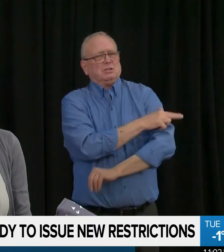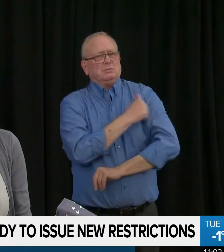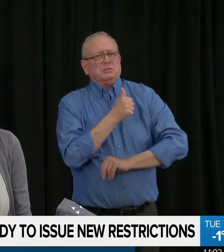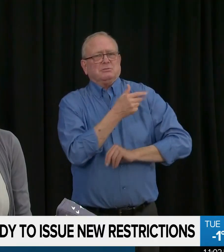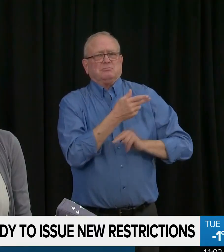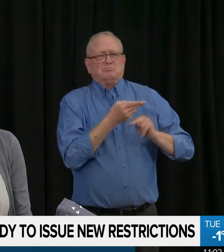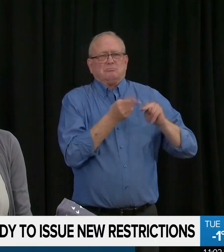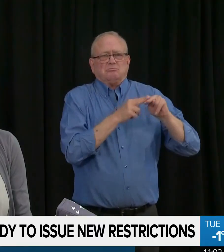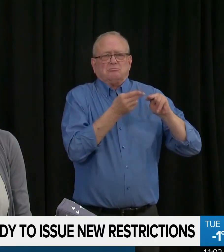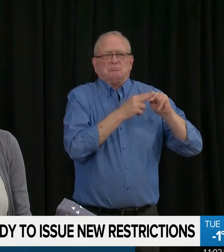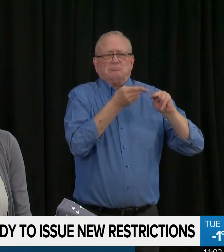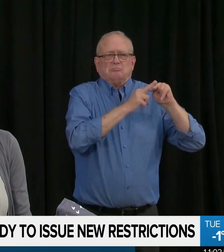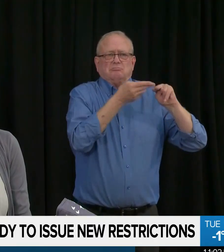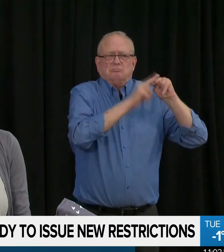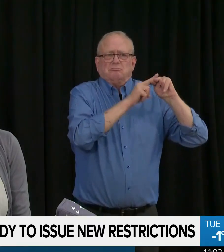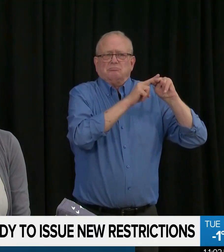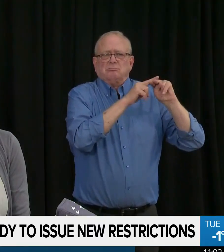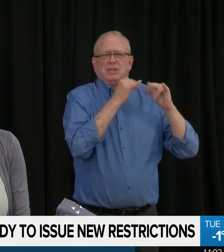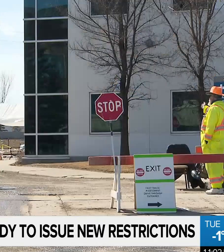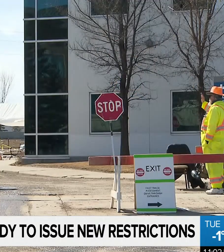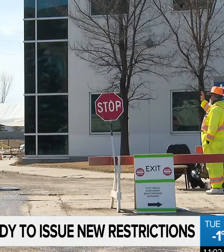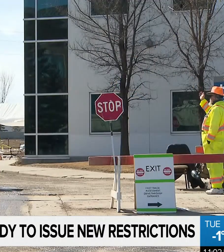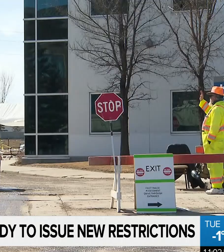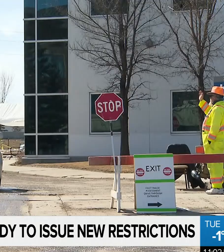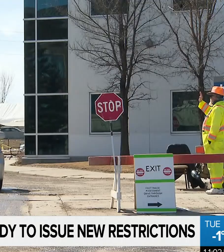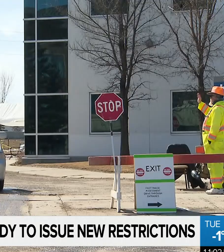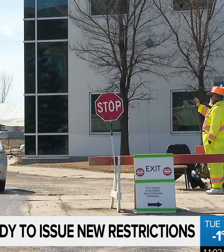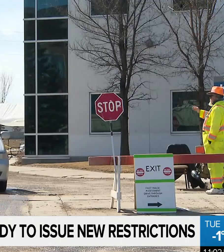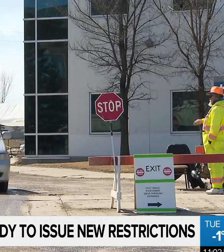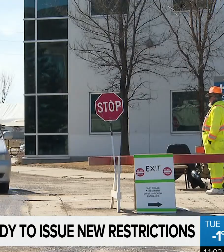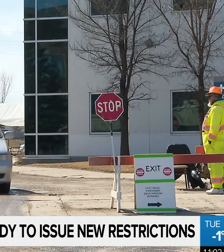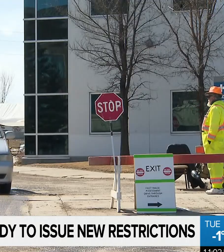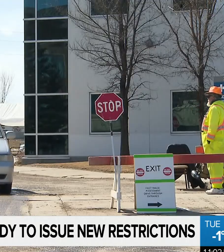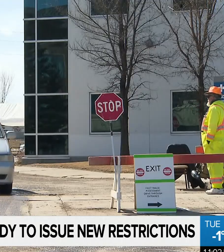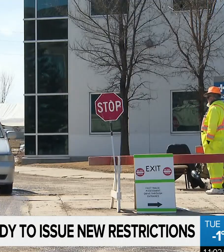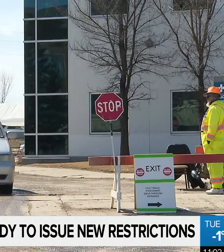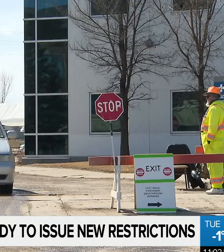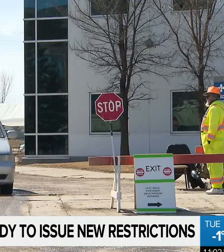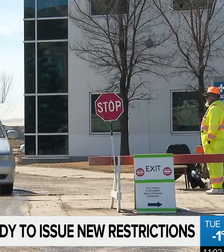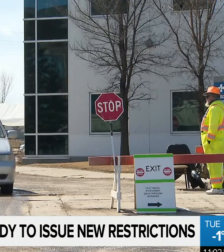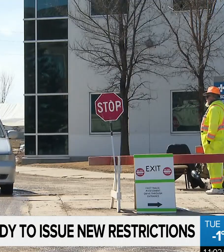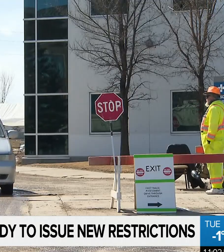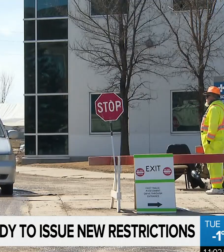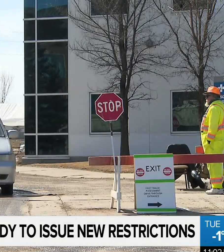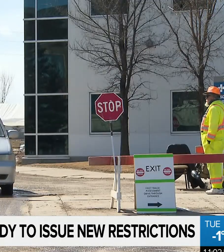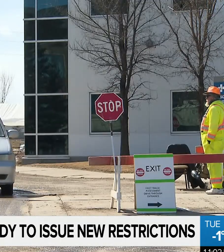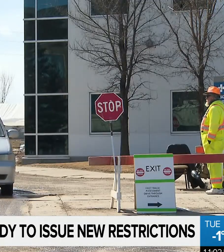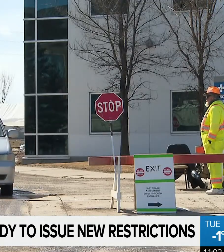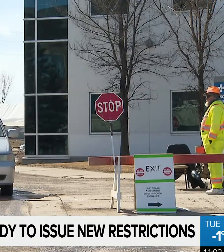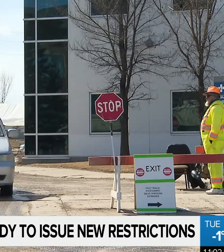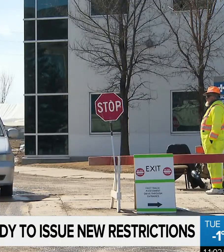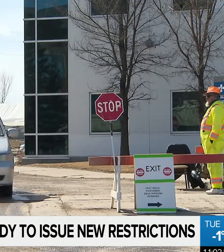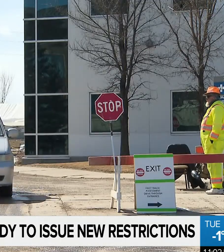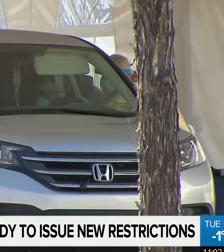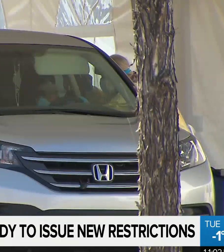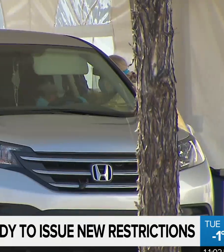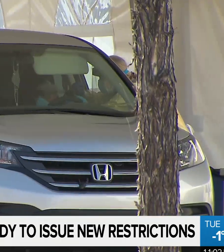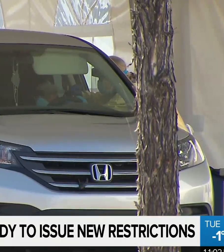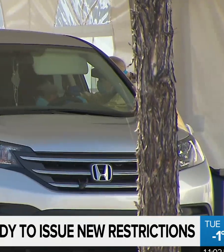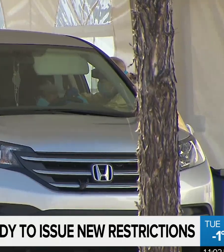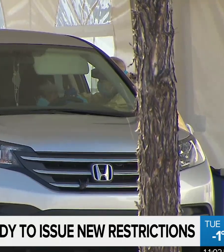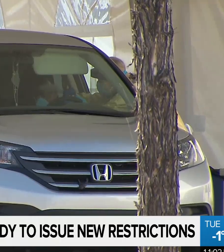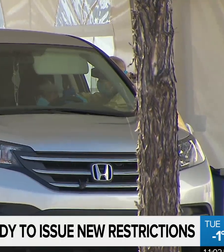are currently at a compounded daily COVID hospitalization rise of 3.1% across the province in the past 2